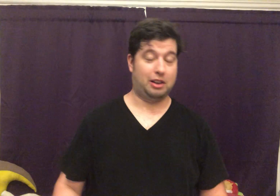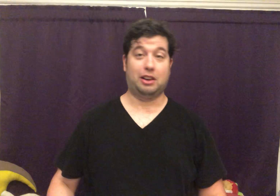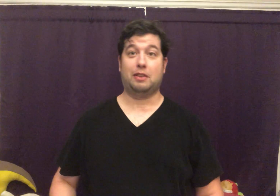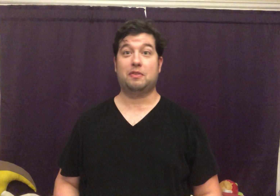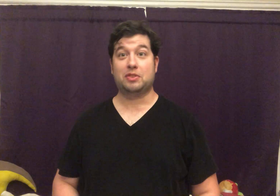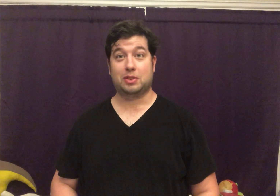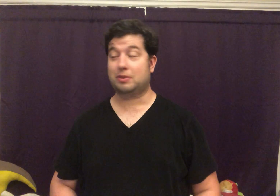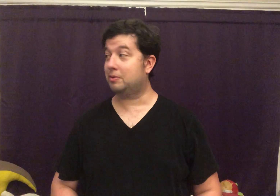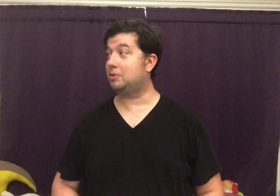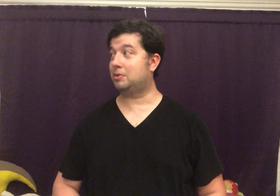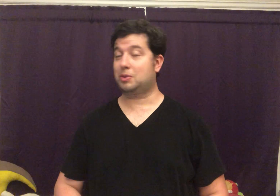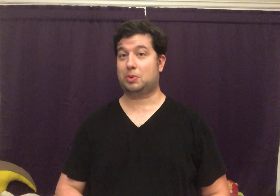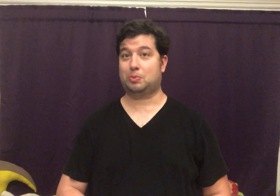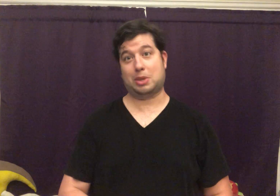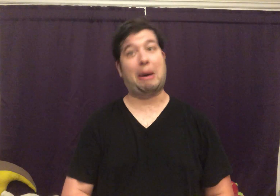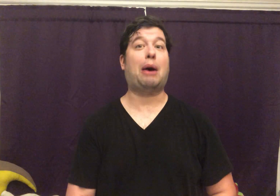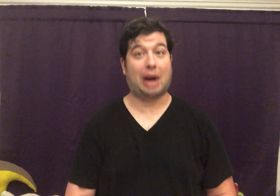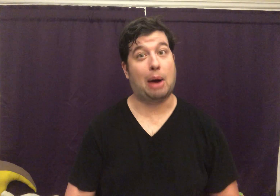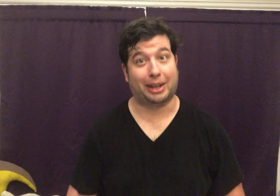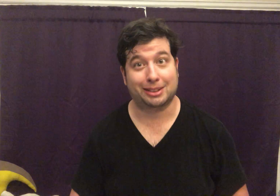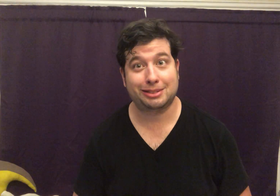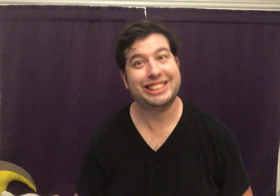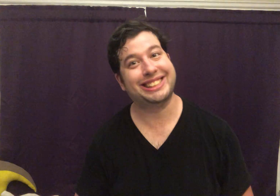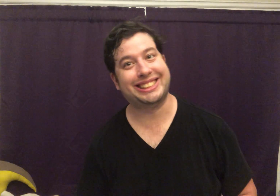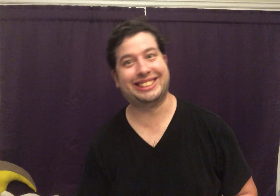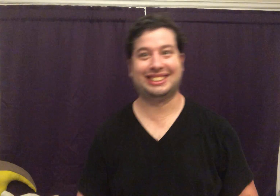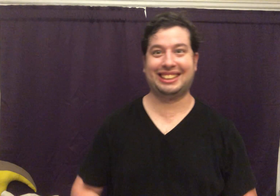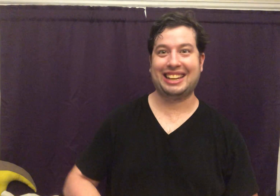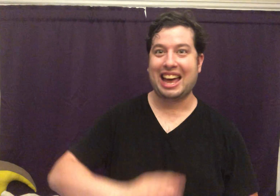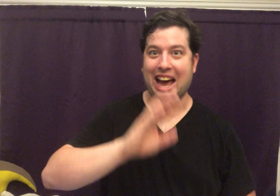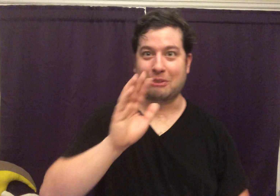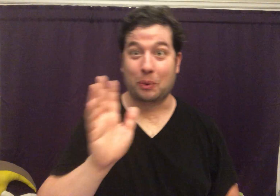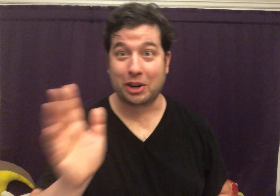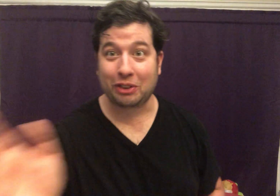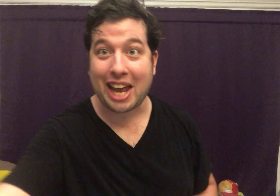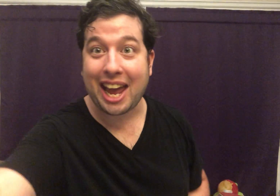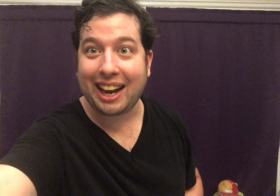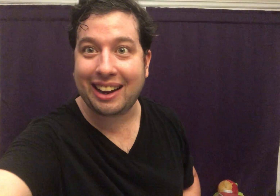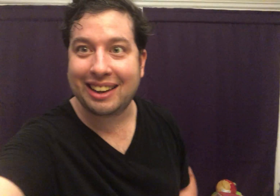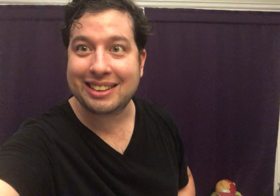with a power outing. Have a wonderful day.